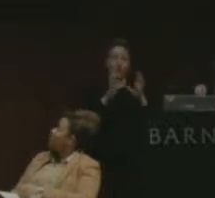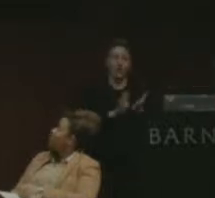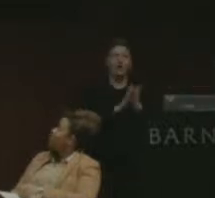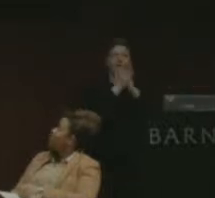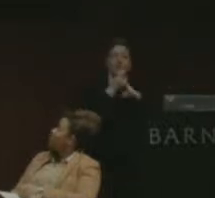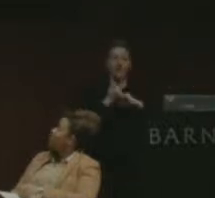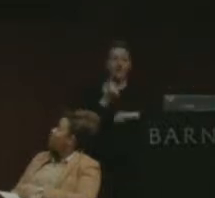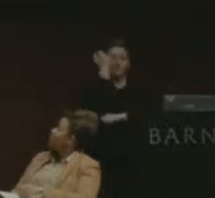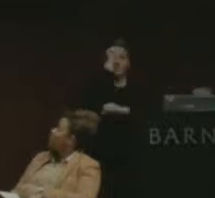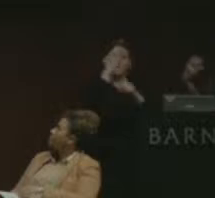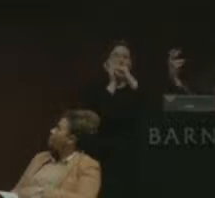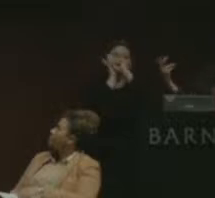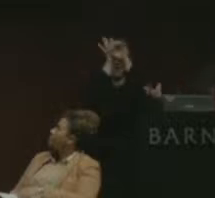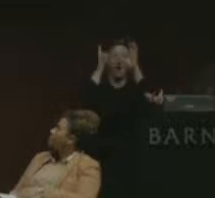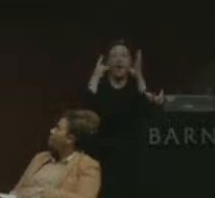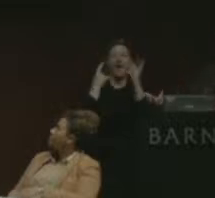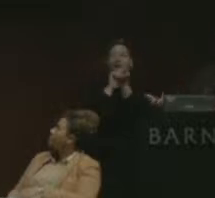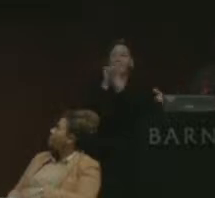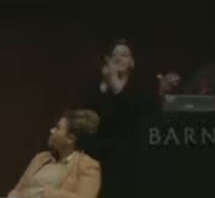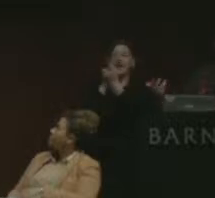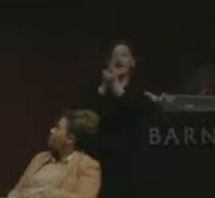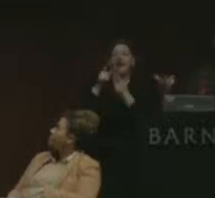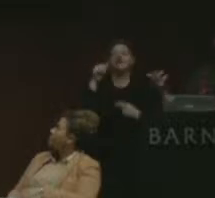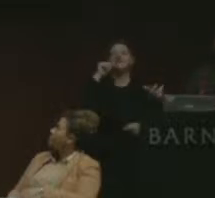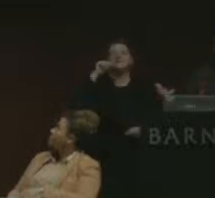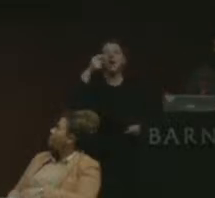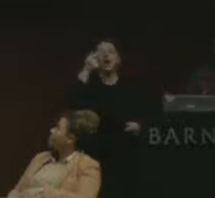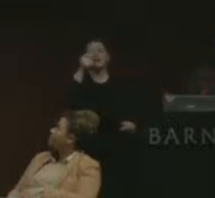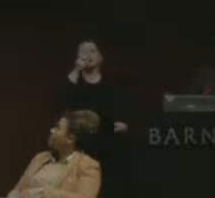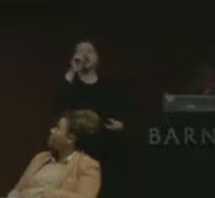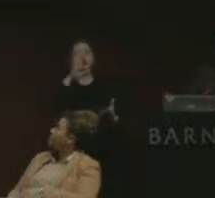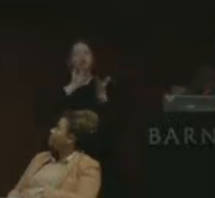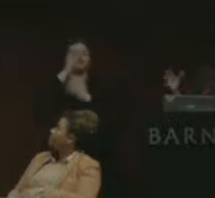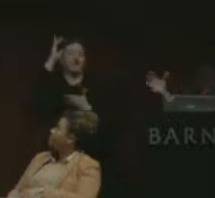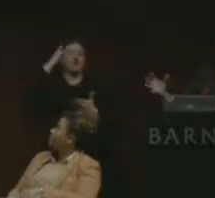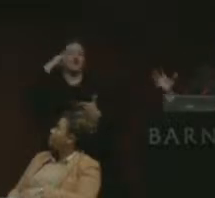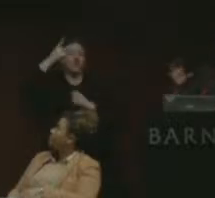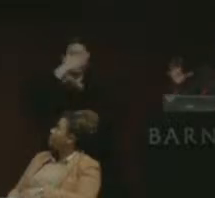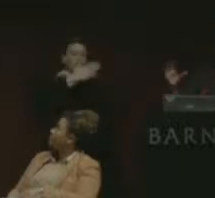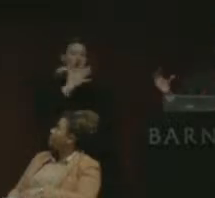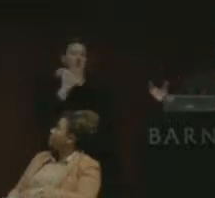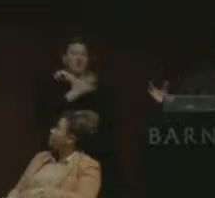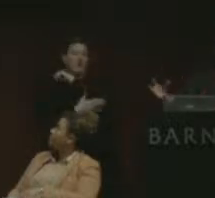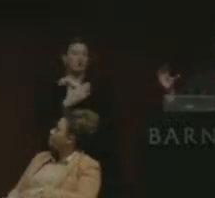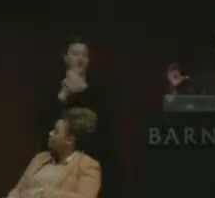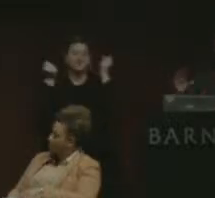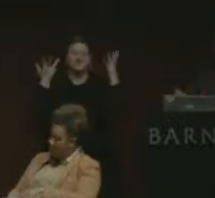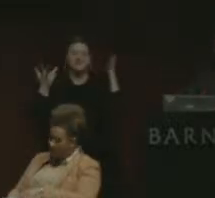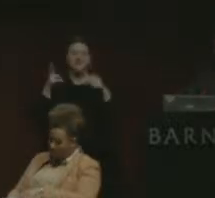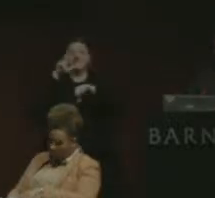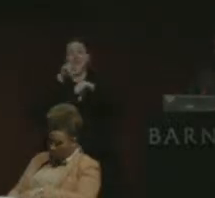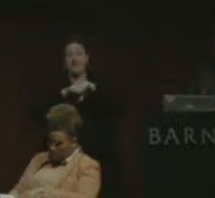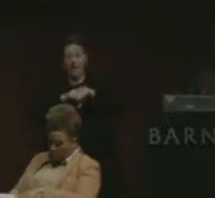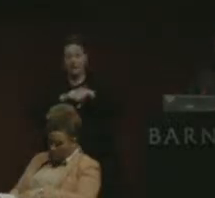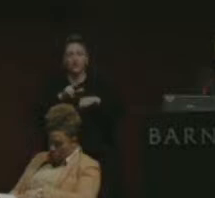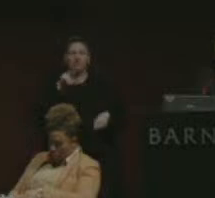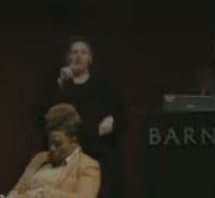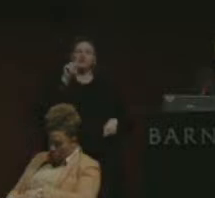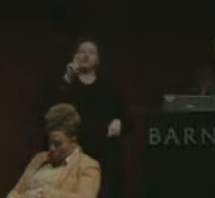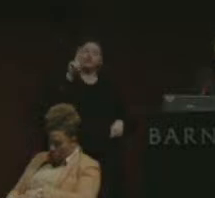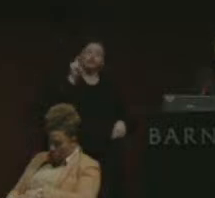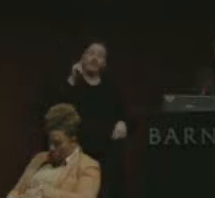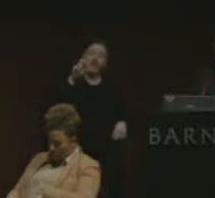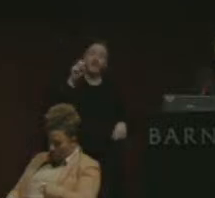she met Pemba Lama, who is a gender rights commissioner for her country. And so there are many questions about the national and the transnational and